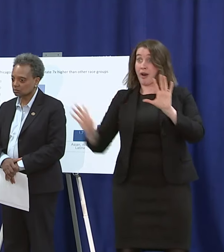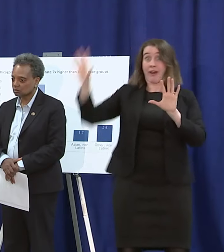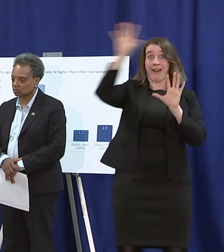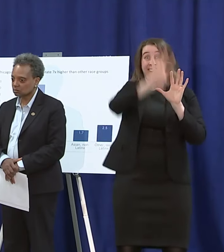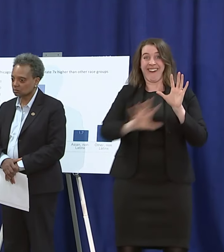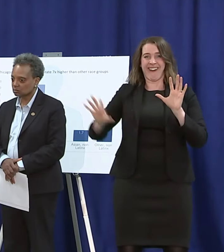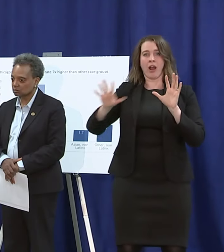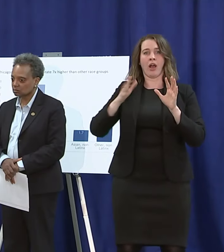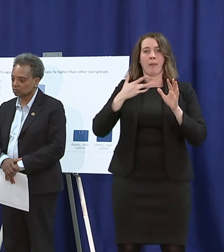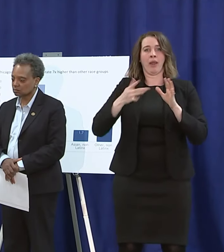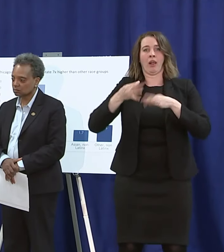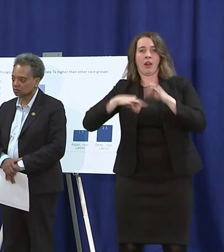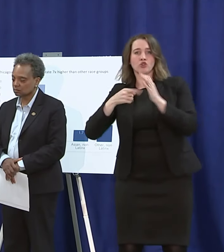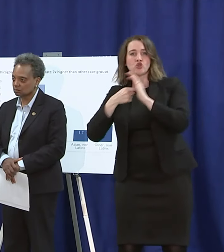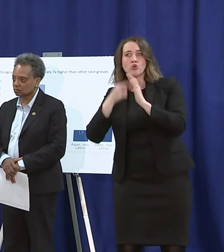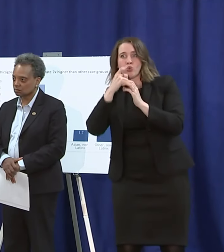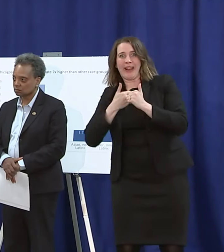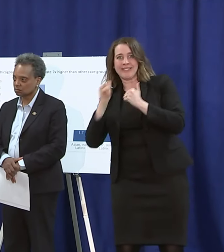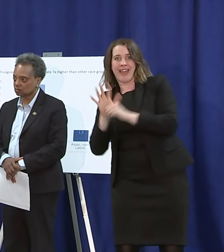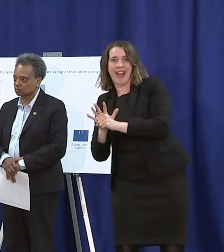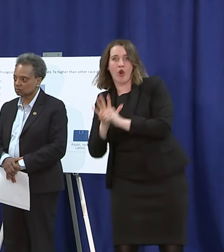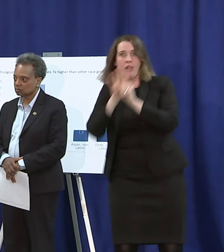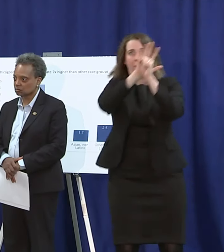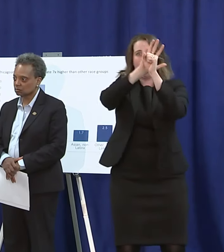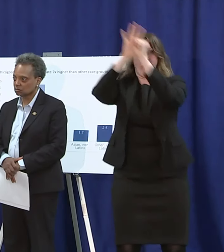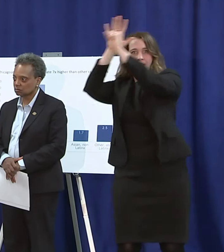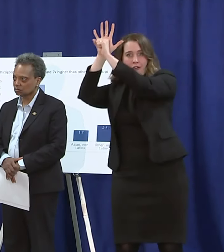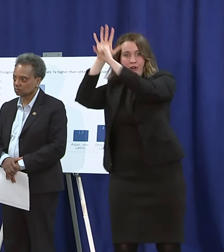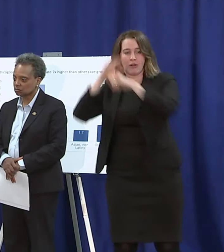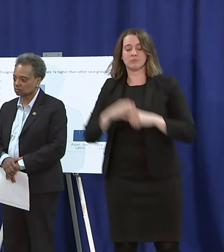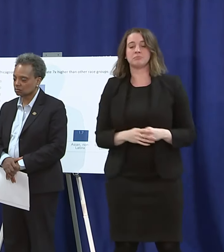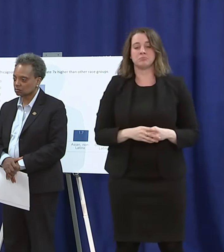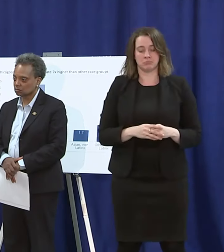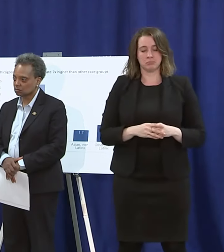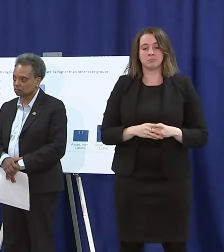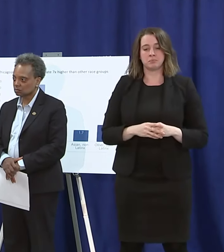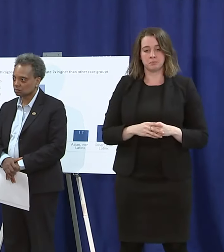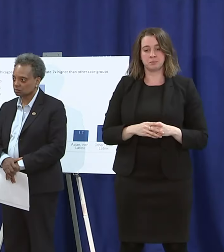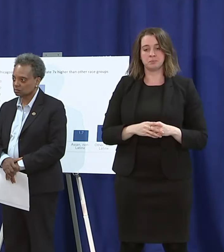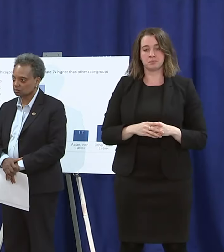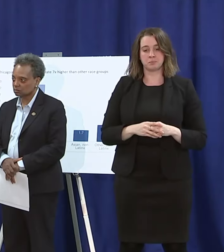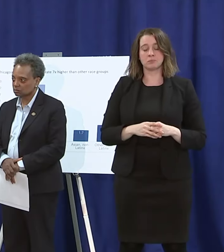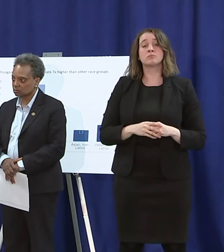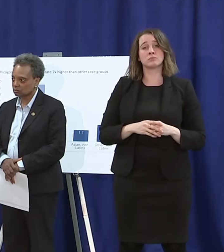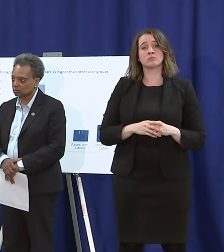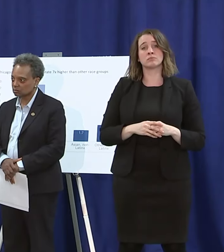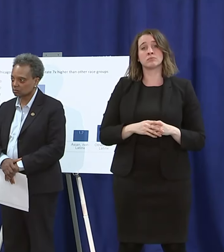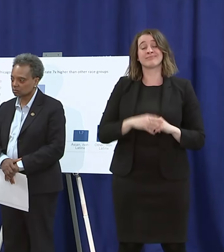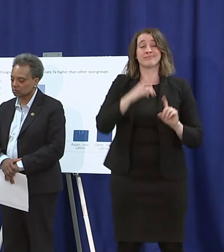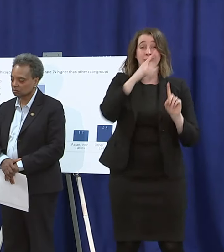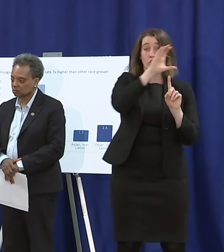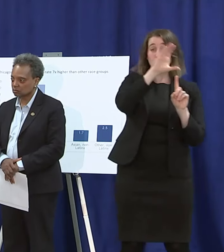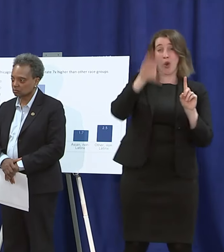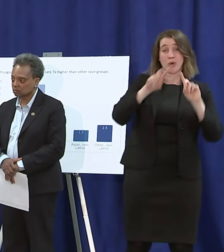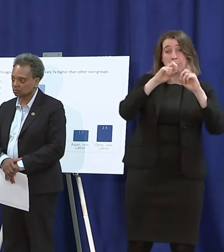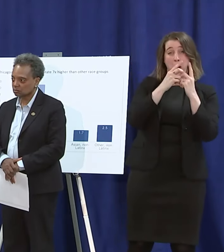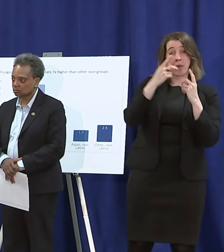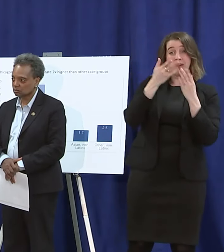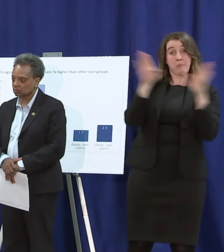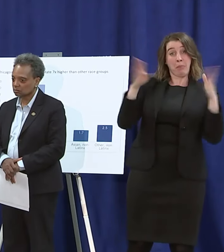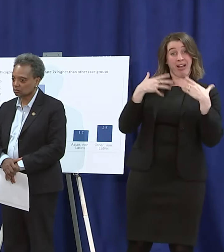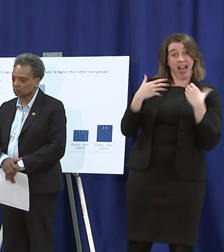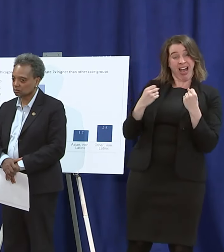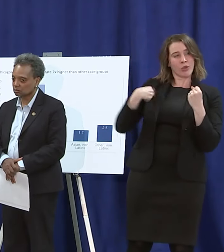ethnicity. But if we look explicitly, At the Chicago Department of Public Health, we've